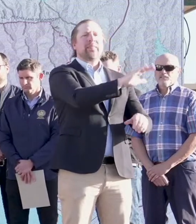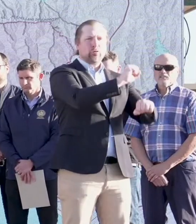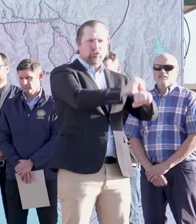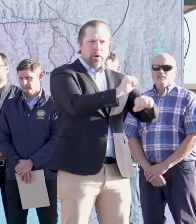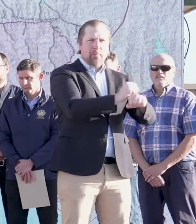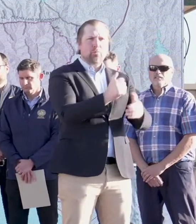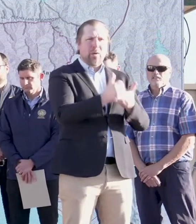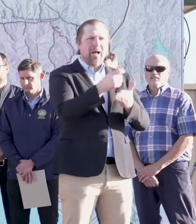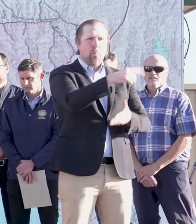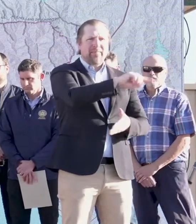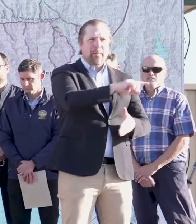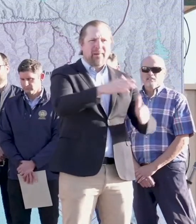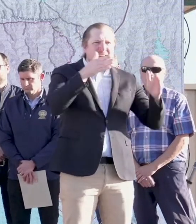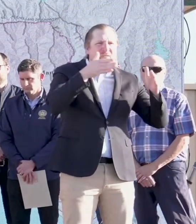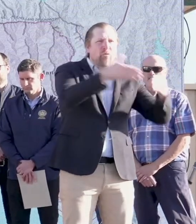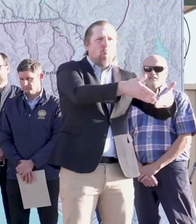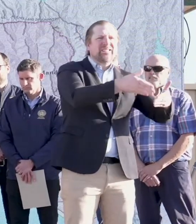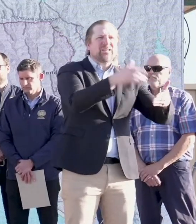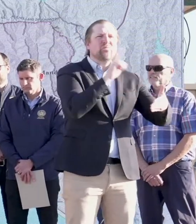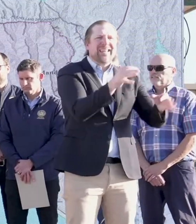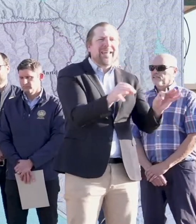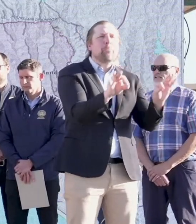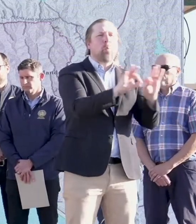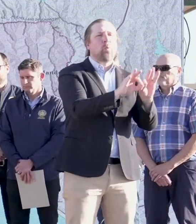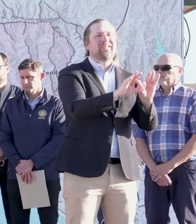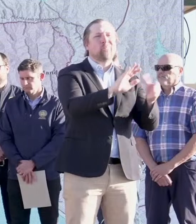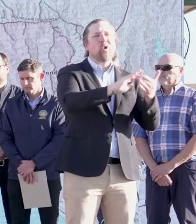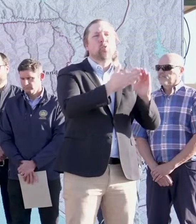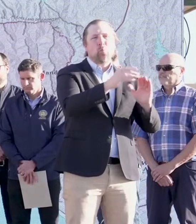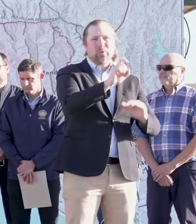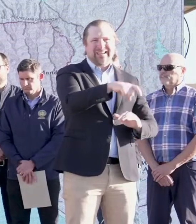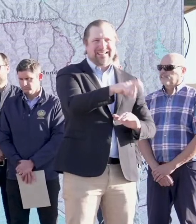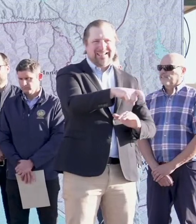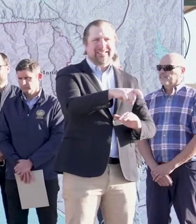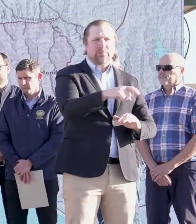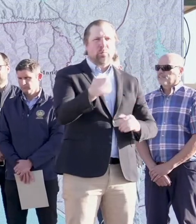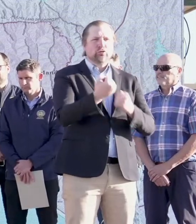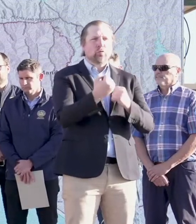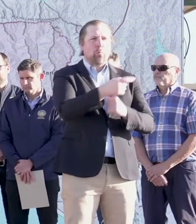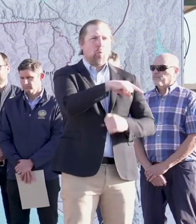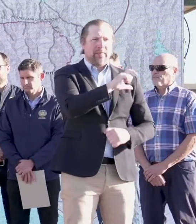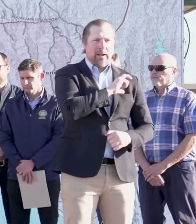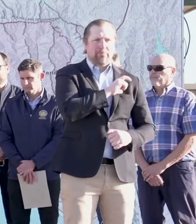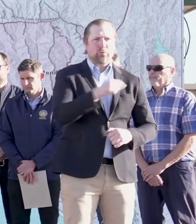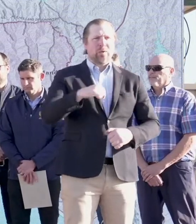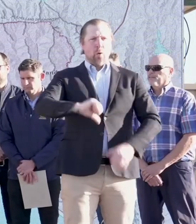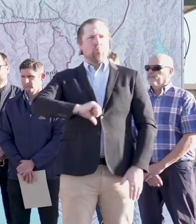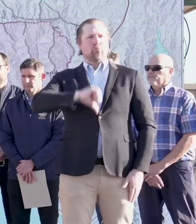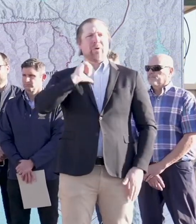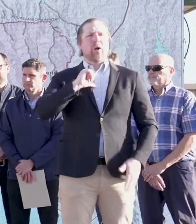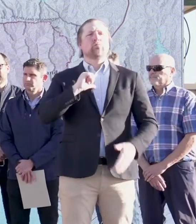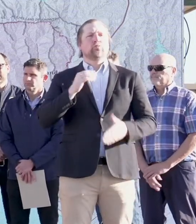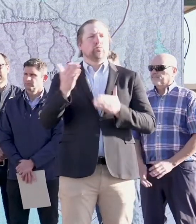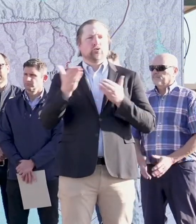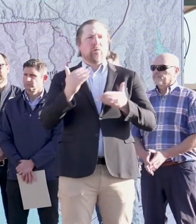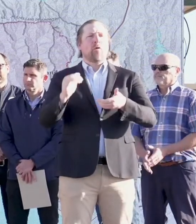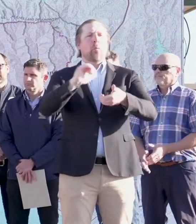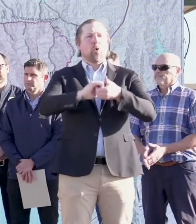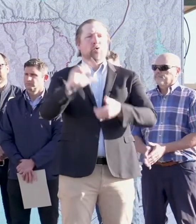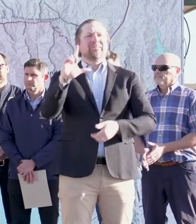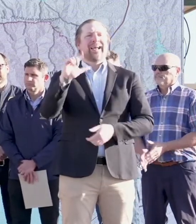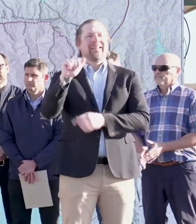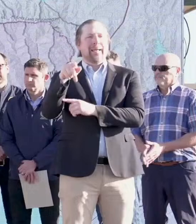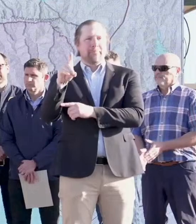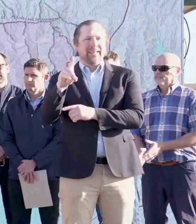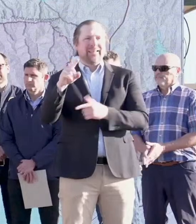duties and focus on critical community needs. We are proud to serve alongside with our partners, LAPD,